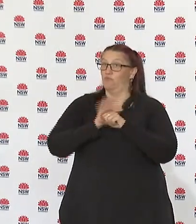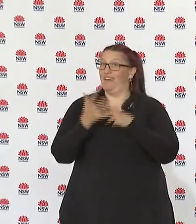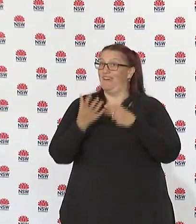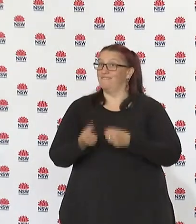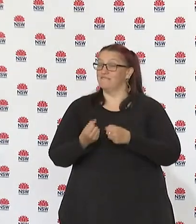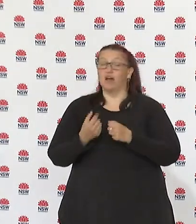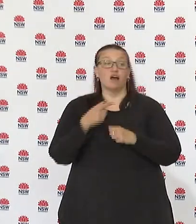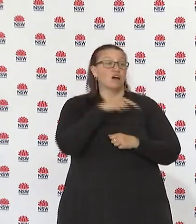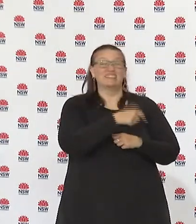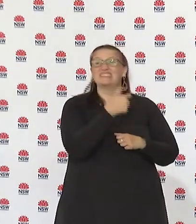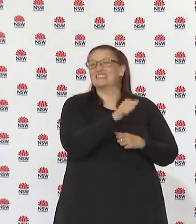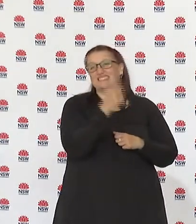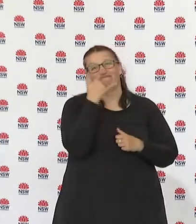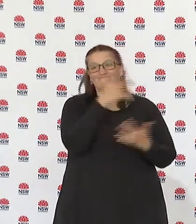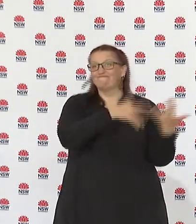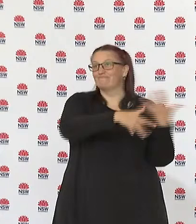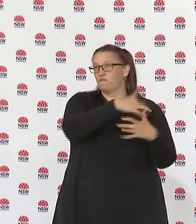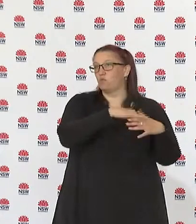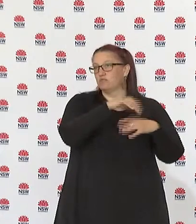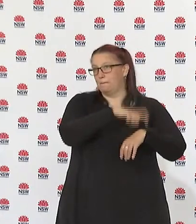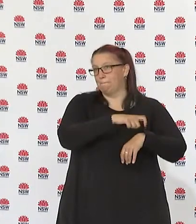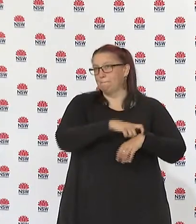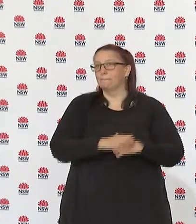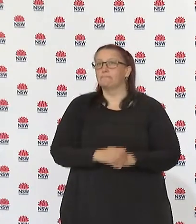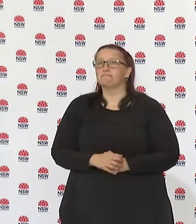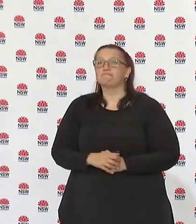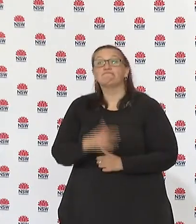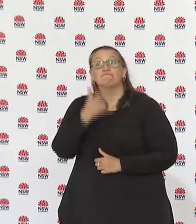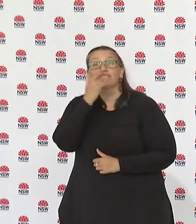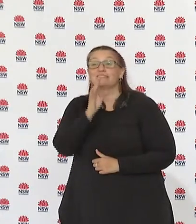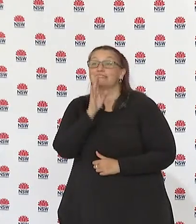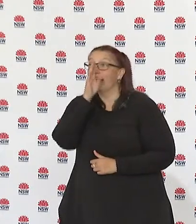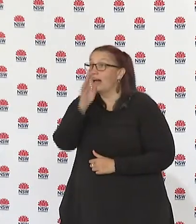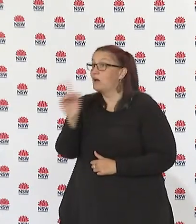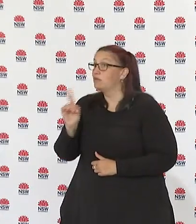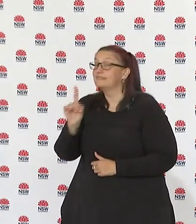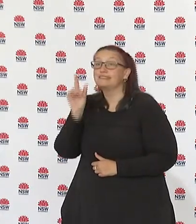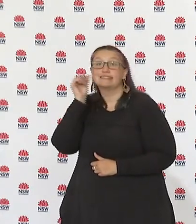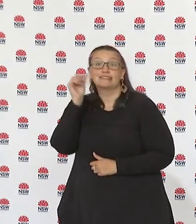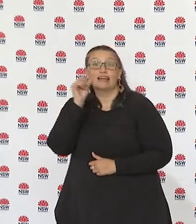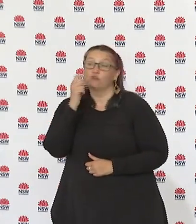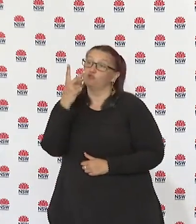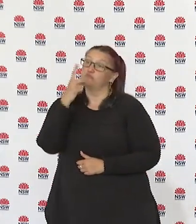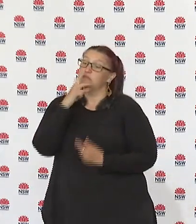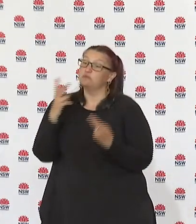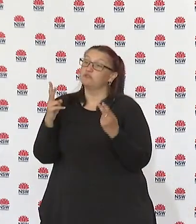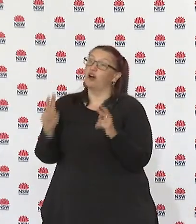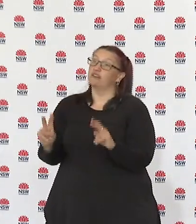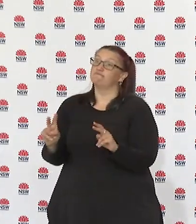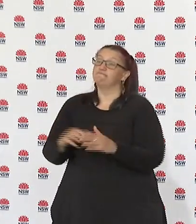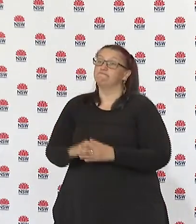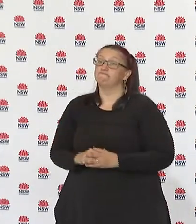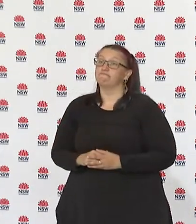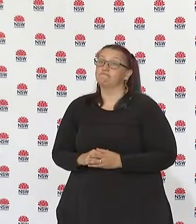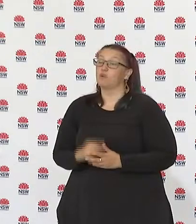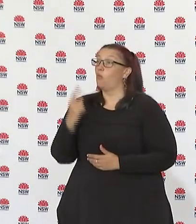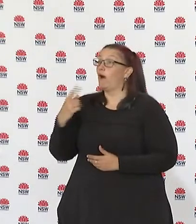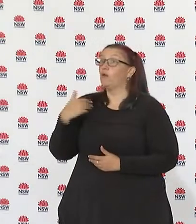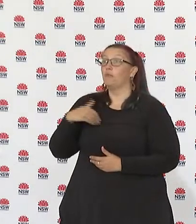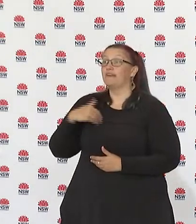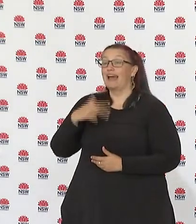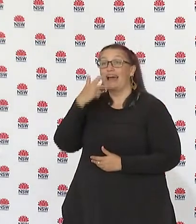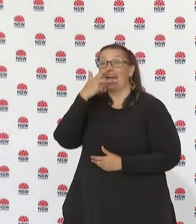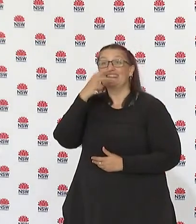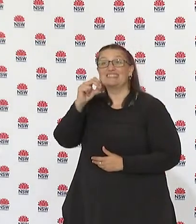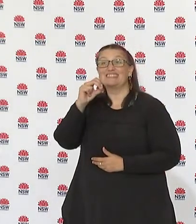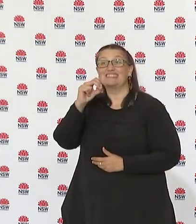Sadly, 2 people died yesterday following infection with COVID, including a woman in her 80s who passed away